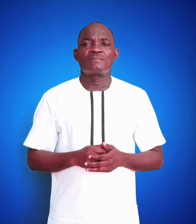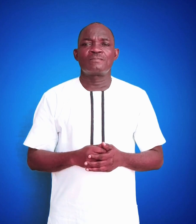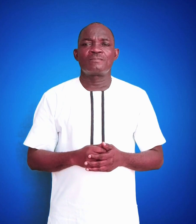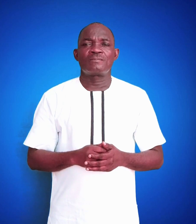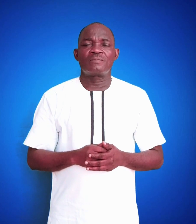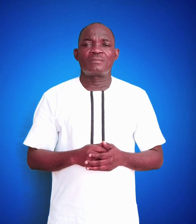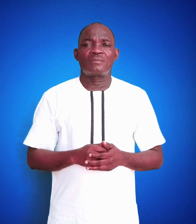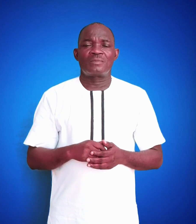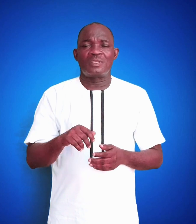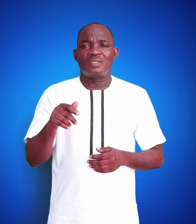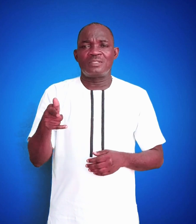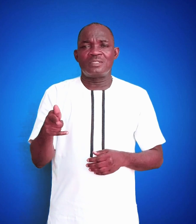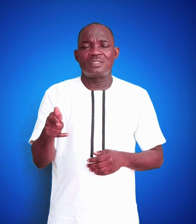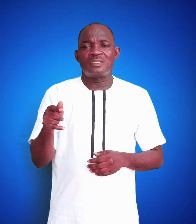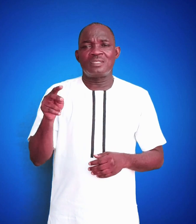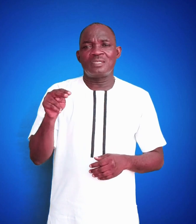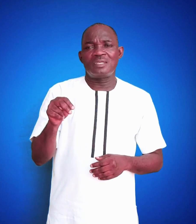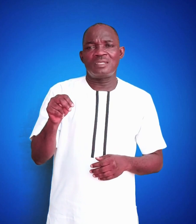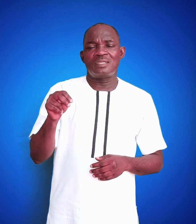The